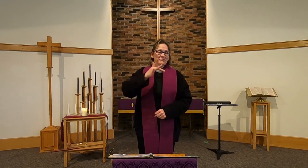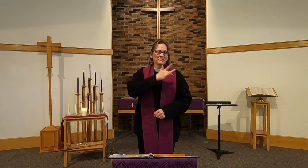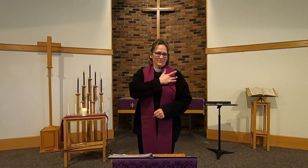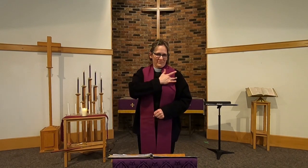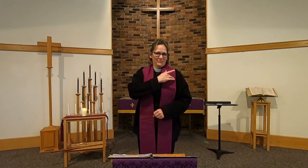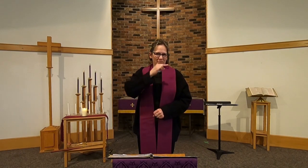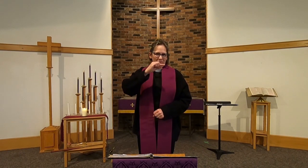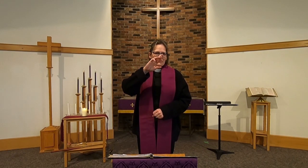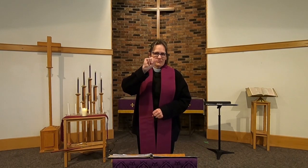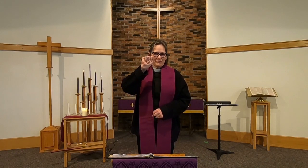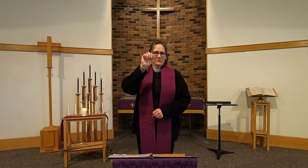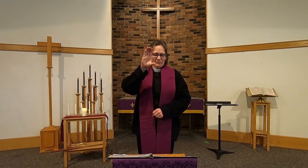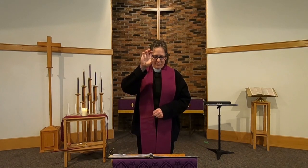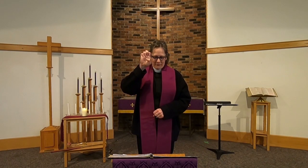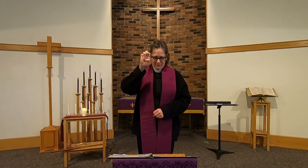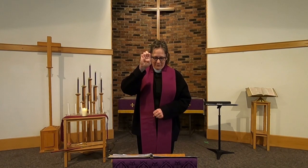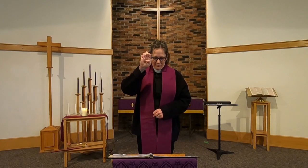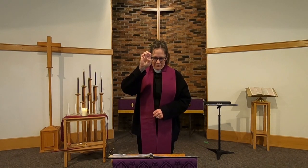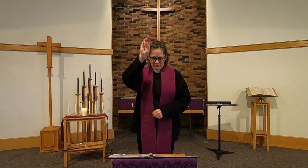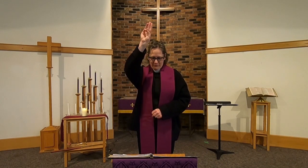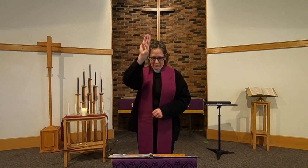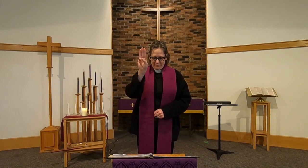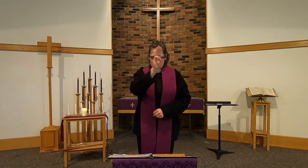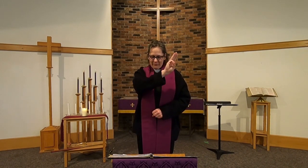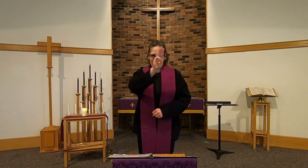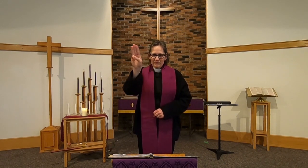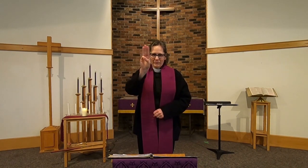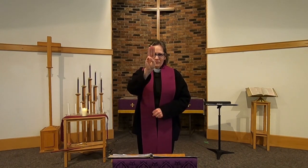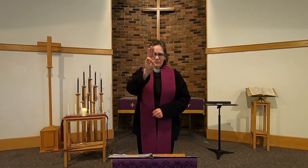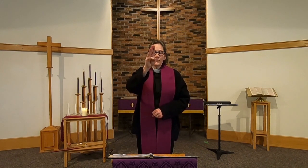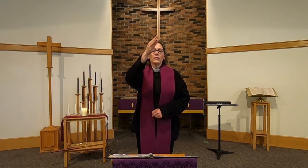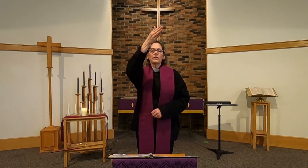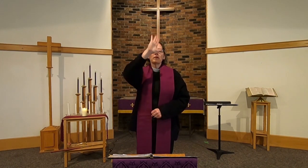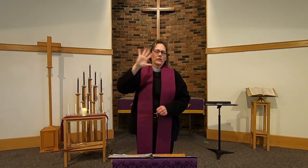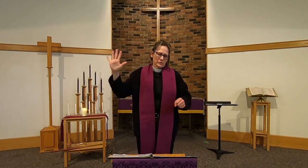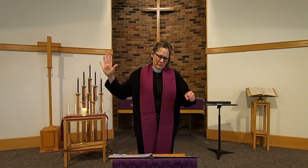The grace of our Lord Jesus Christ,